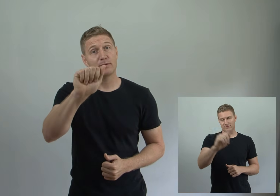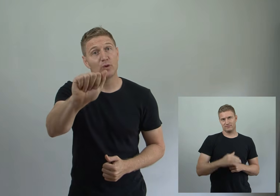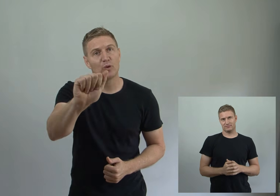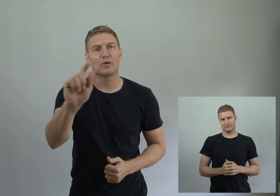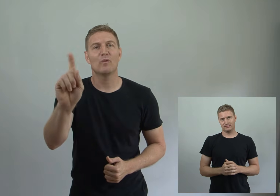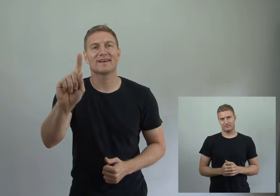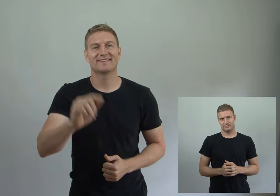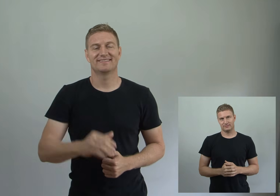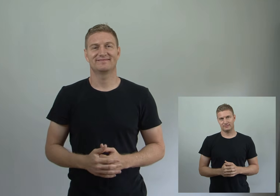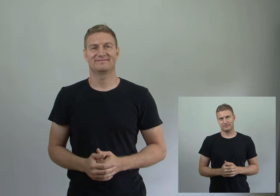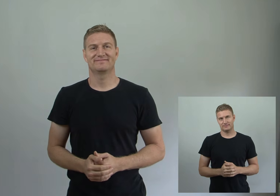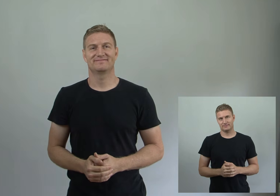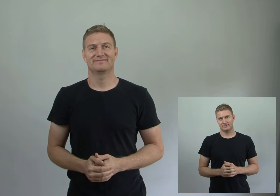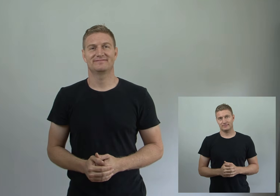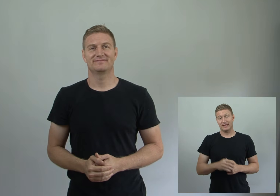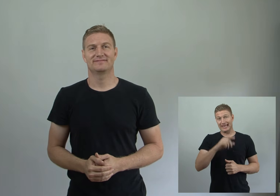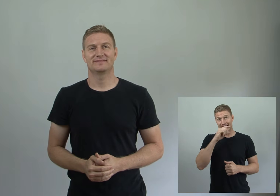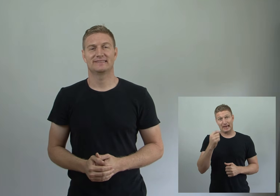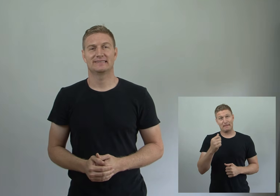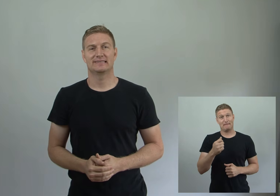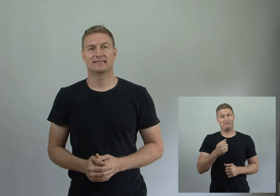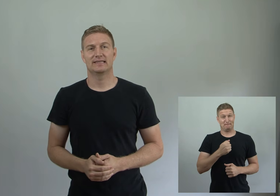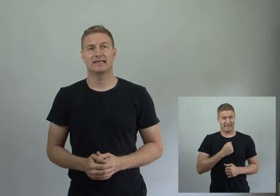name your what,